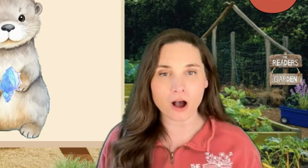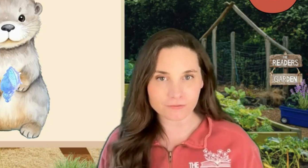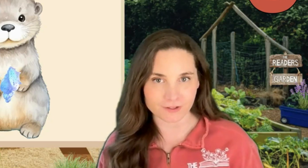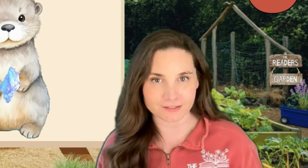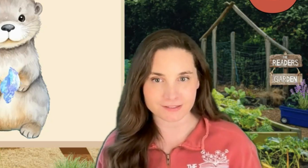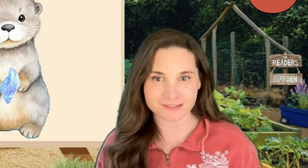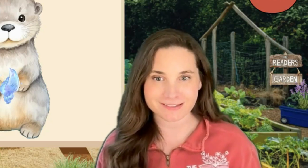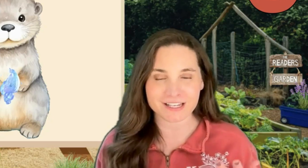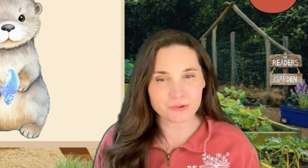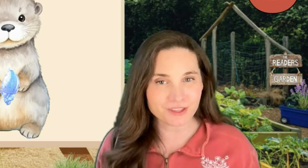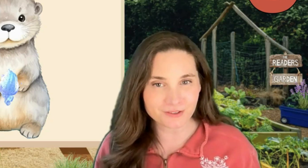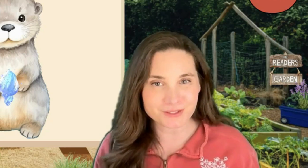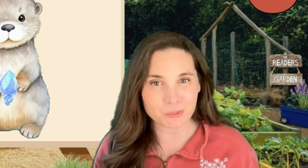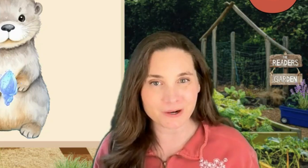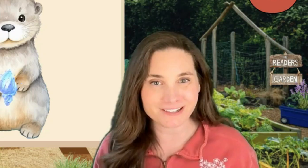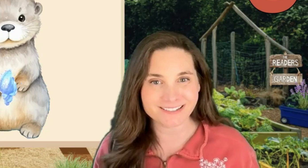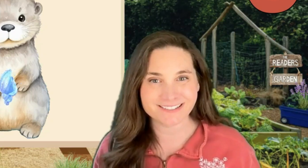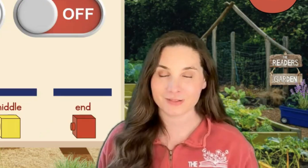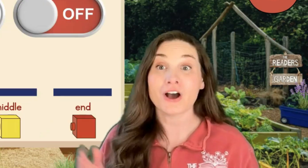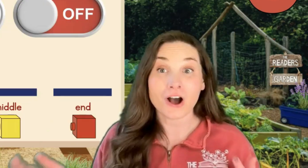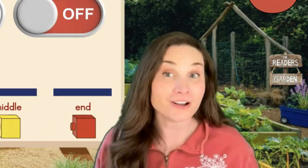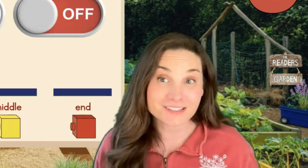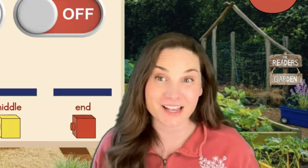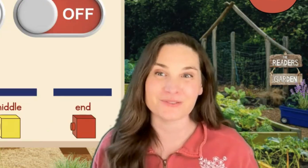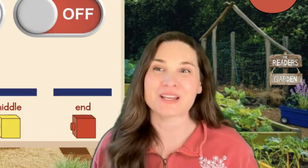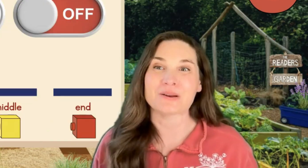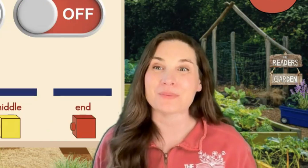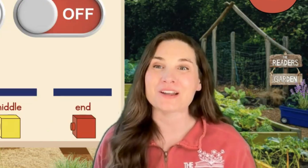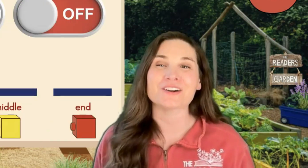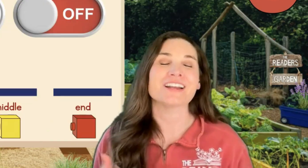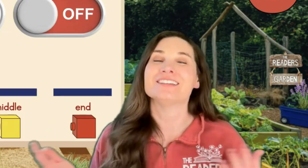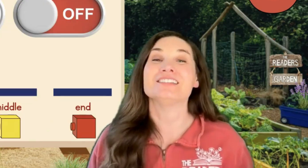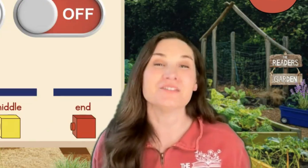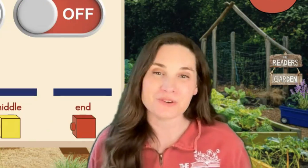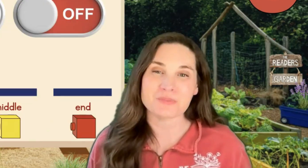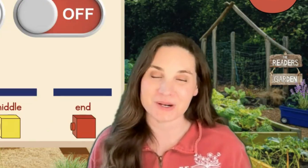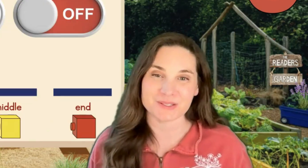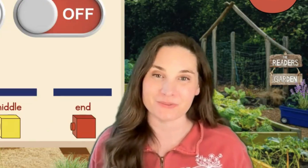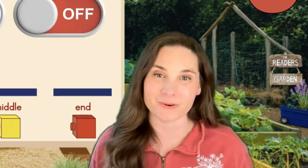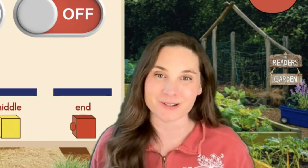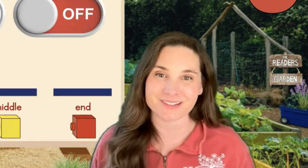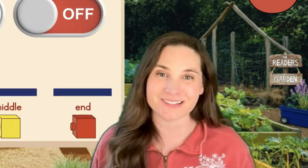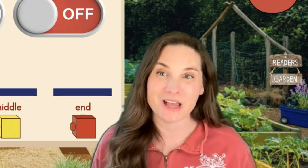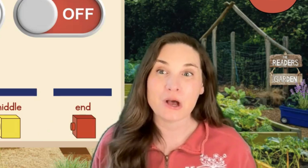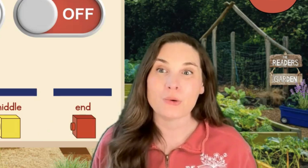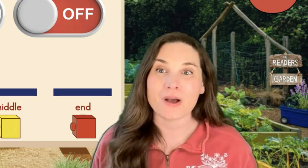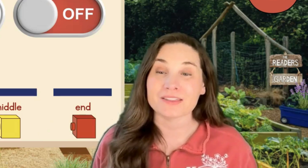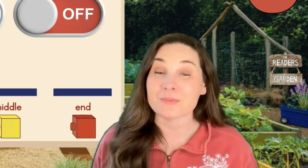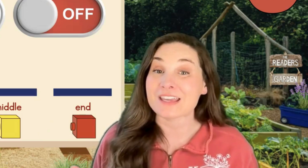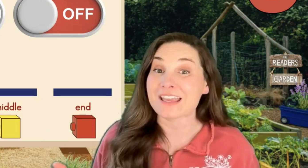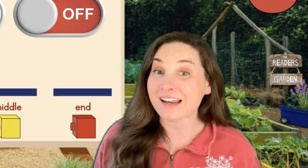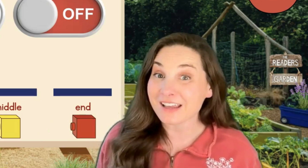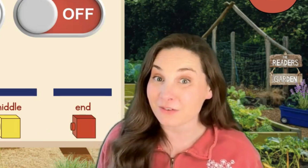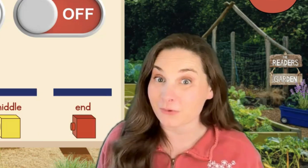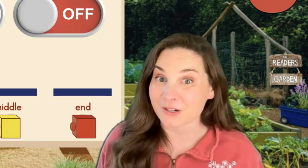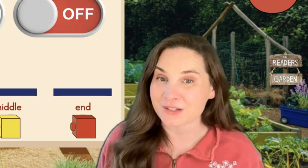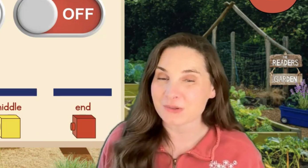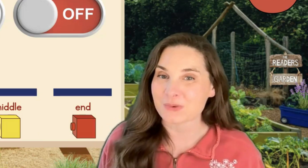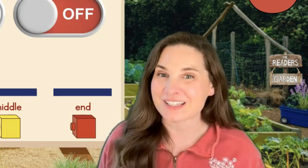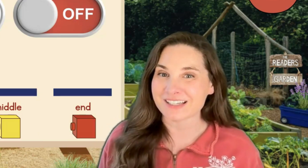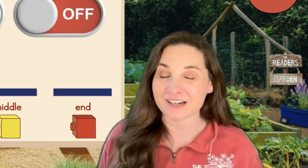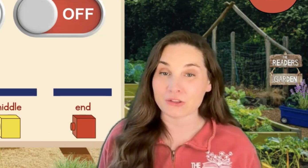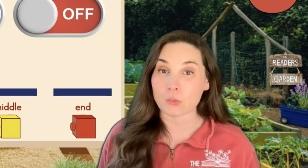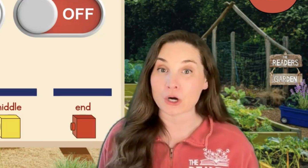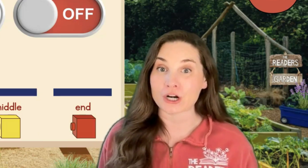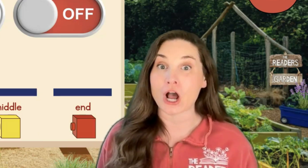word office. Can you think of some more? The ah sound can appear in different parts of words. At the beginning of words,